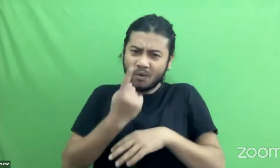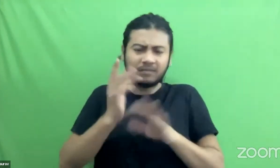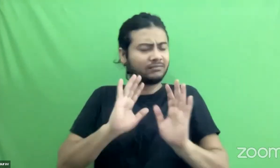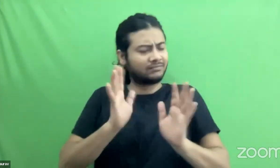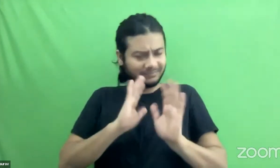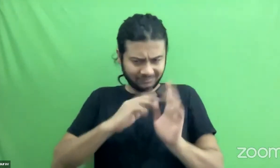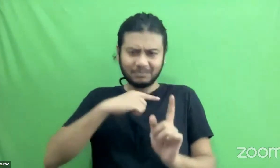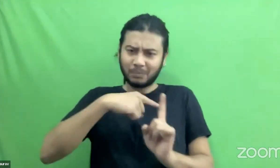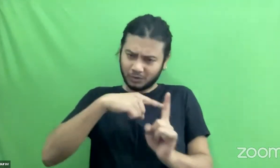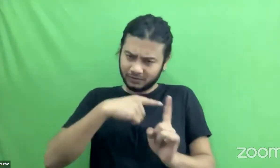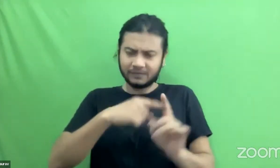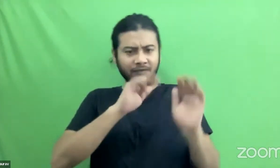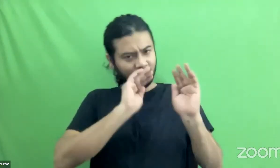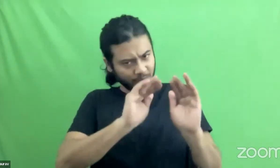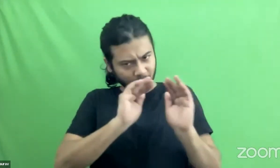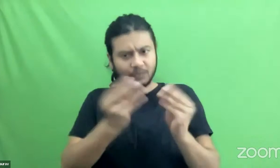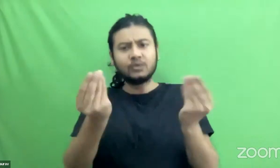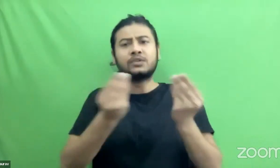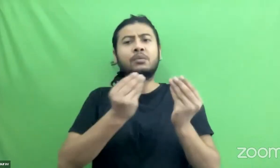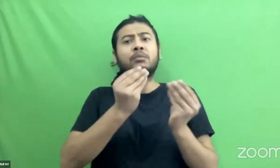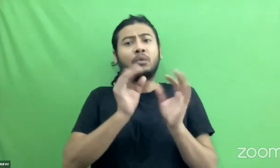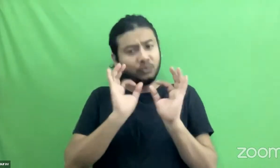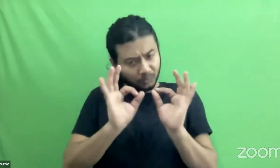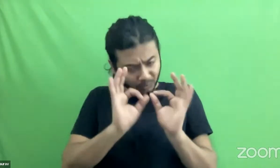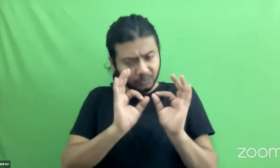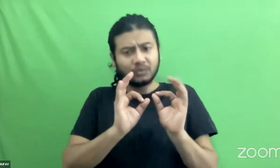God has not given me the hearing power. Why am I born